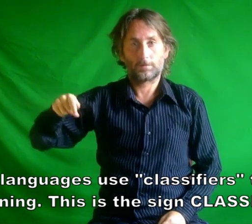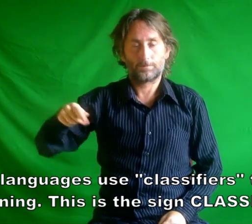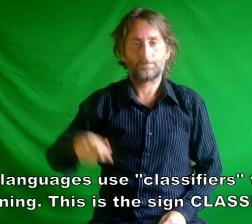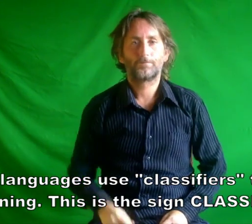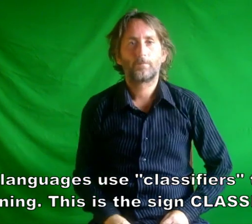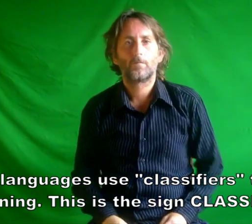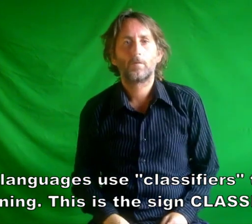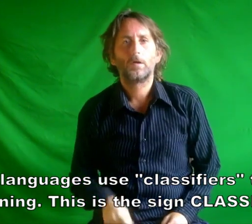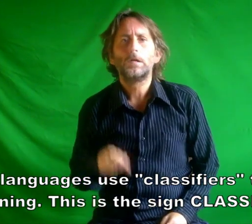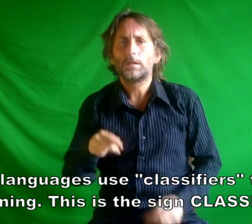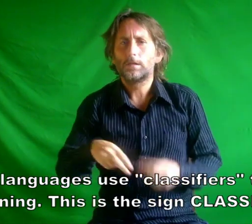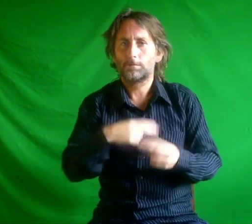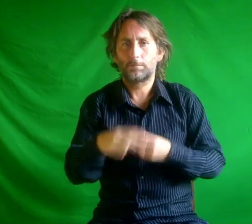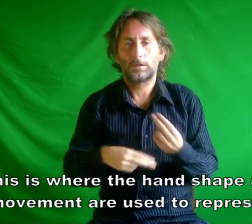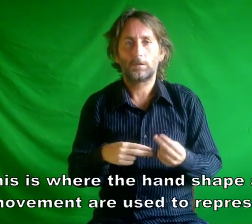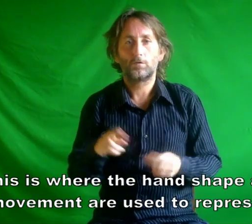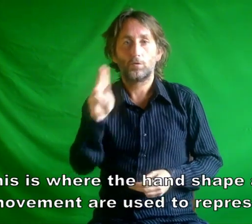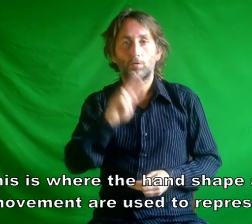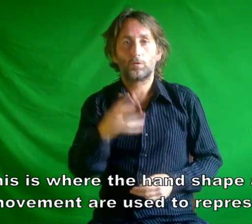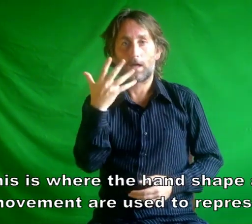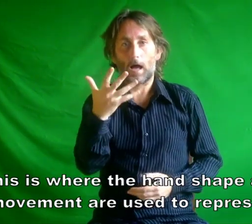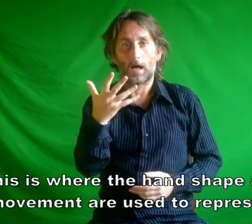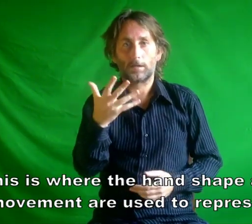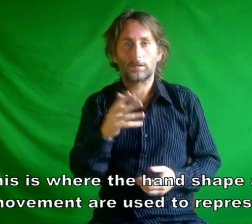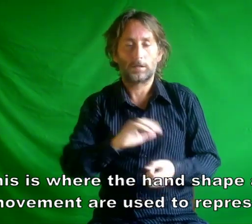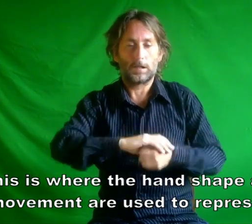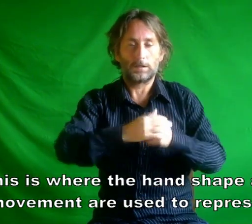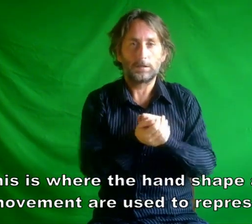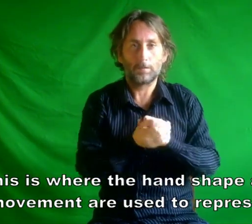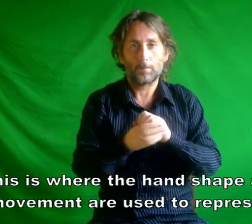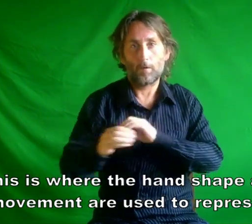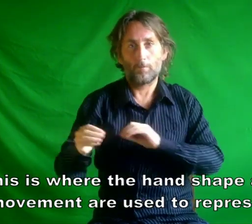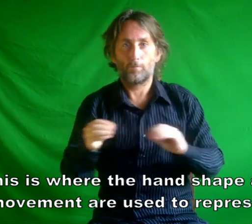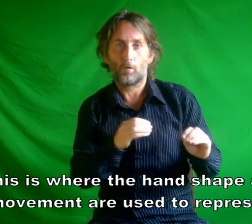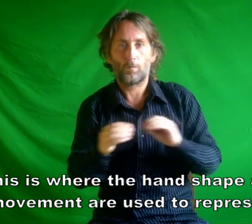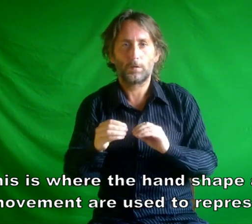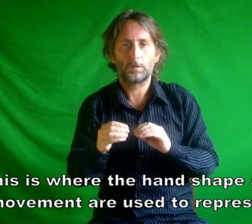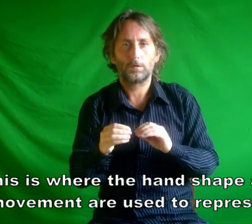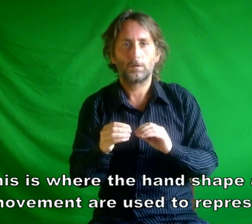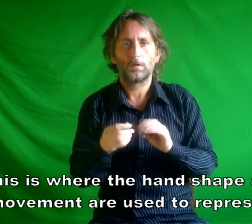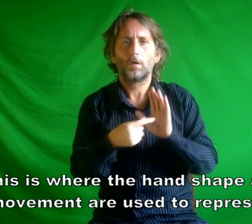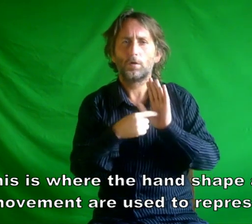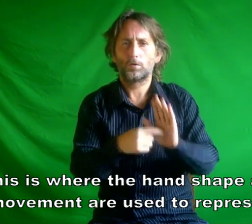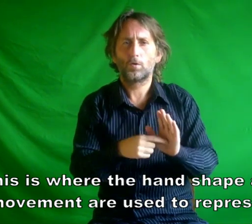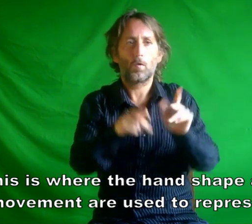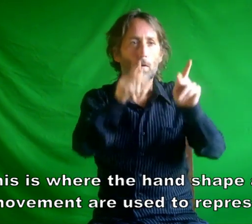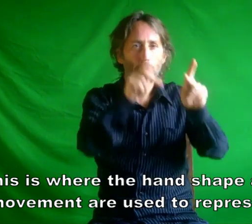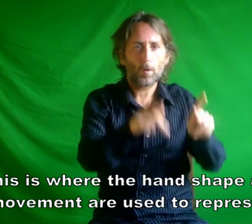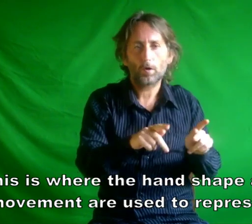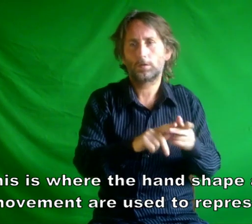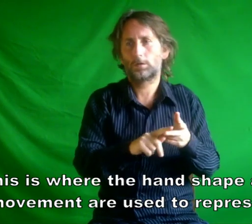This is where the hand shape and movement are used to represent a person,